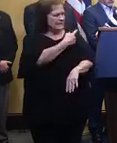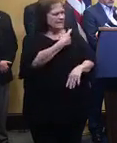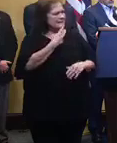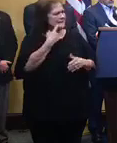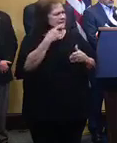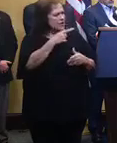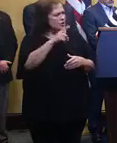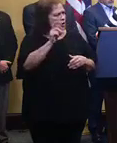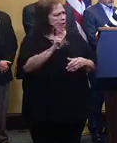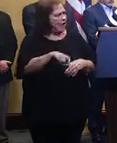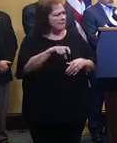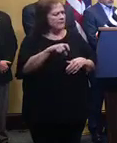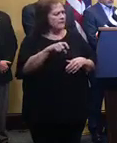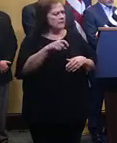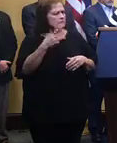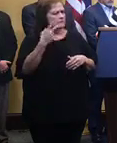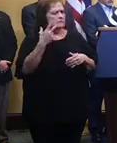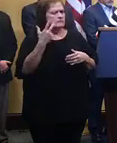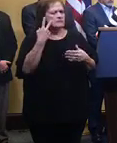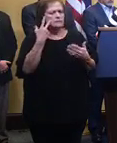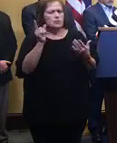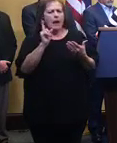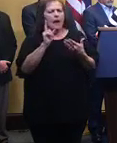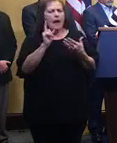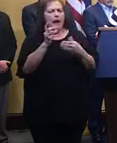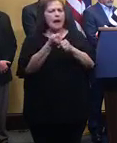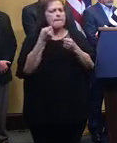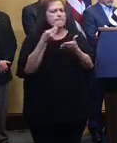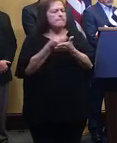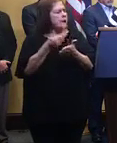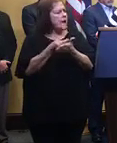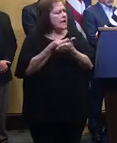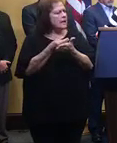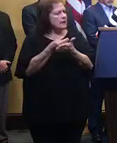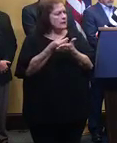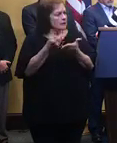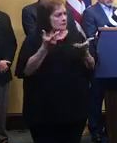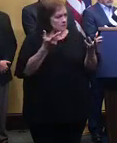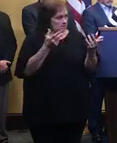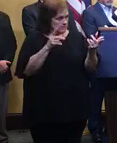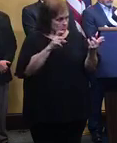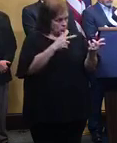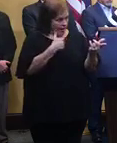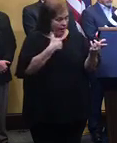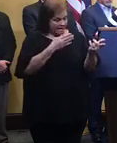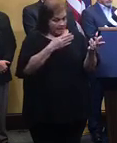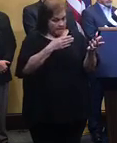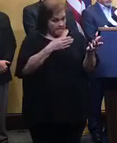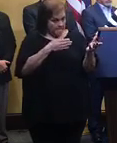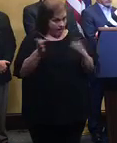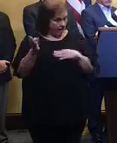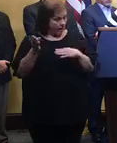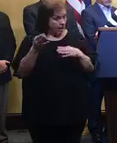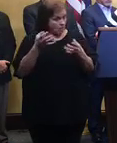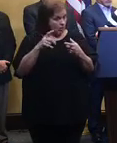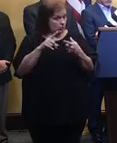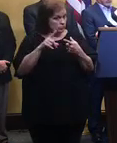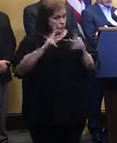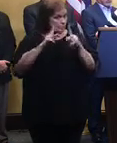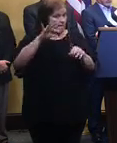look at a drainage fee for that. Is there a plan to have a drainage fee put on the ballot for voters